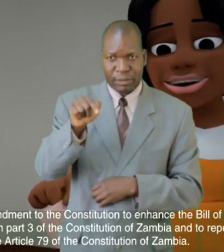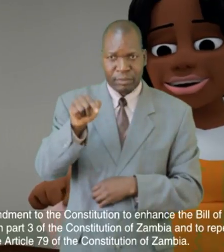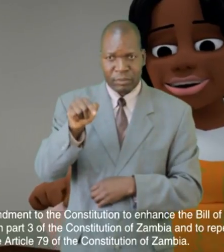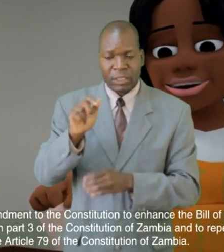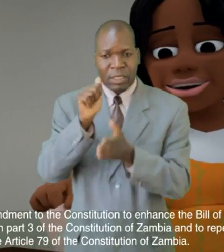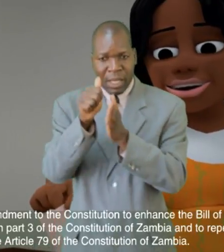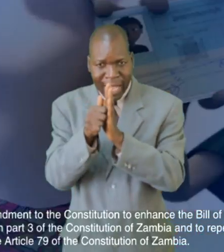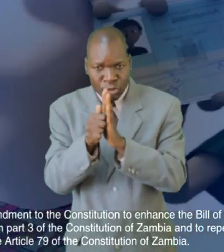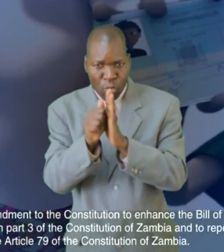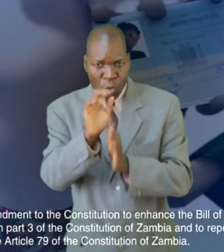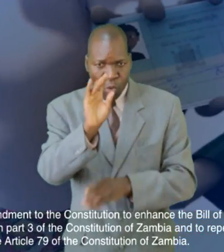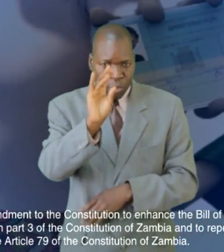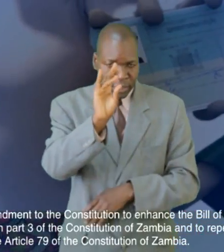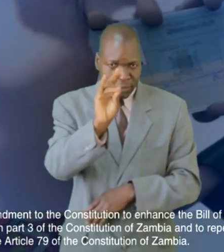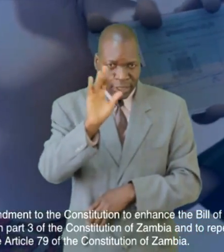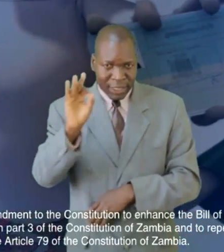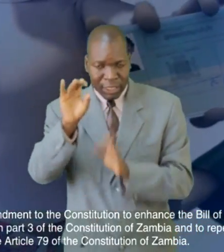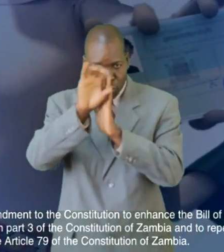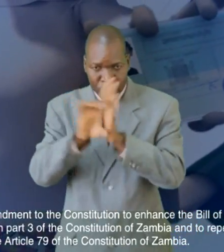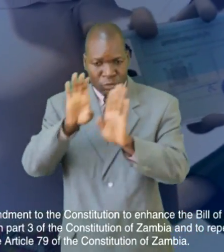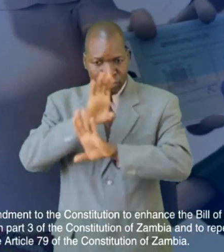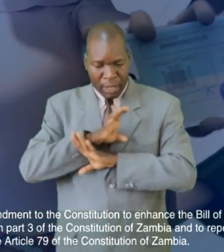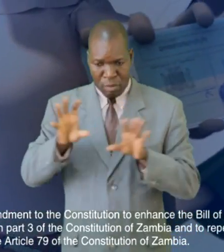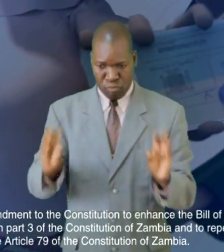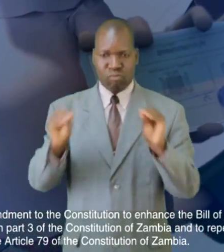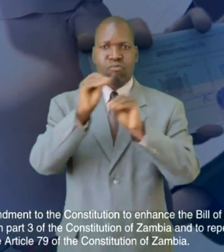replace Article 79 of the Constitution of Zambia.